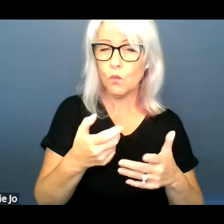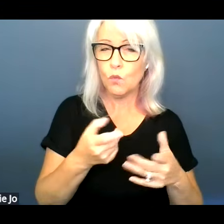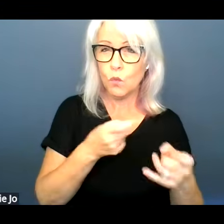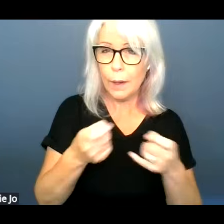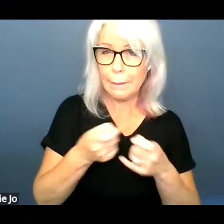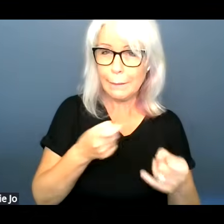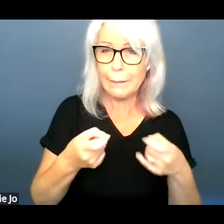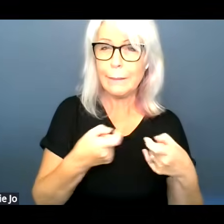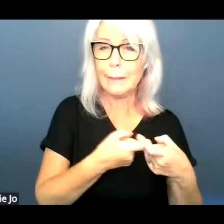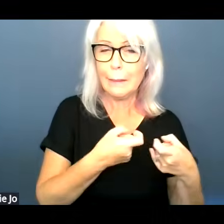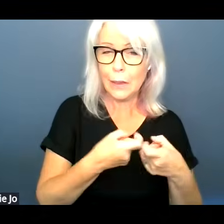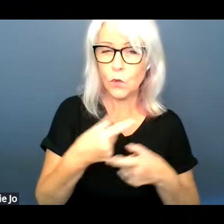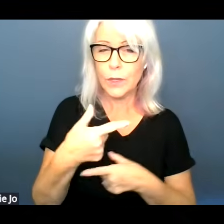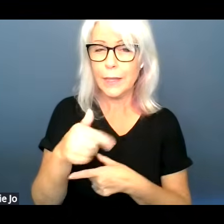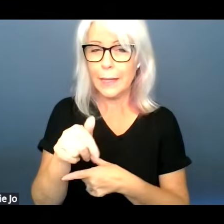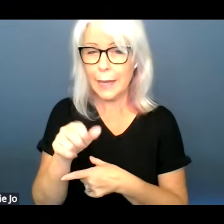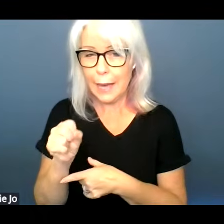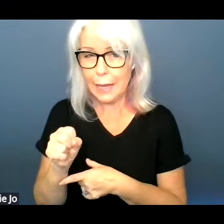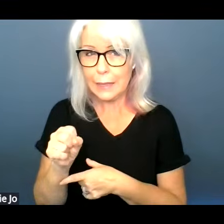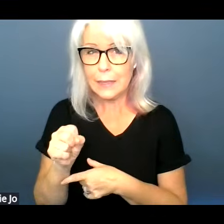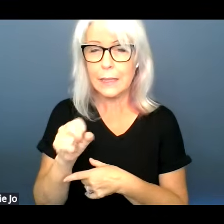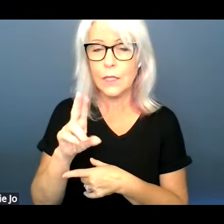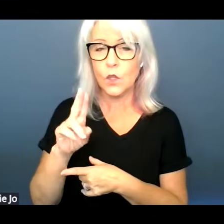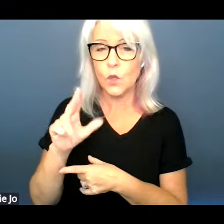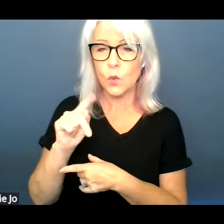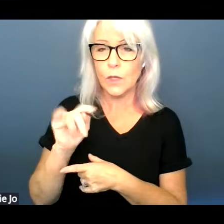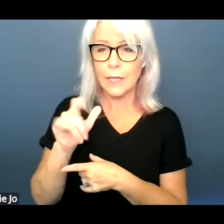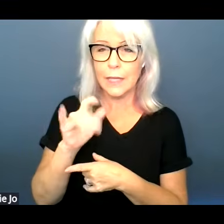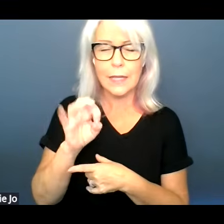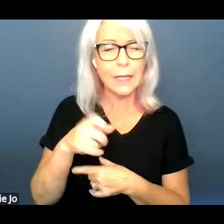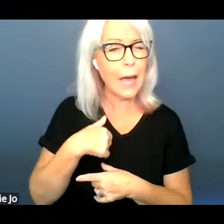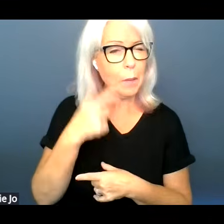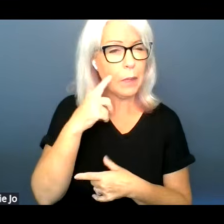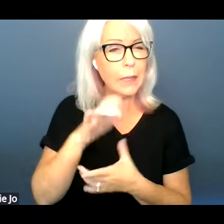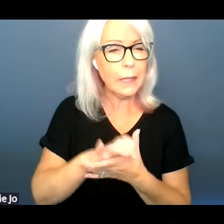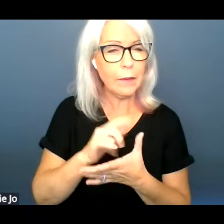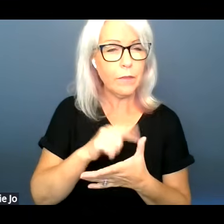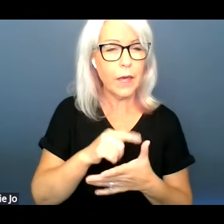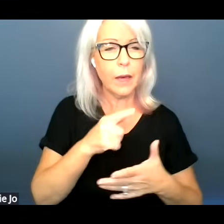Just from a simple funnel down, that makes a lot of sense. So